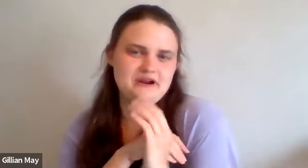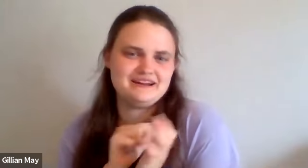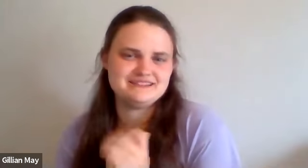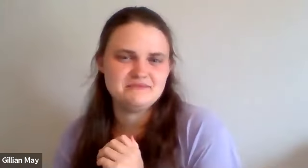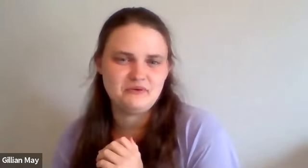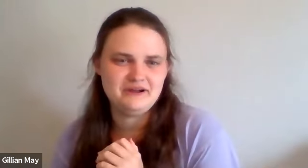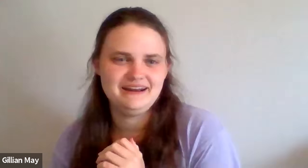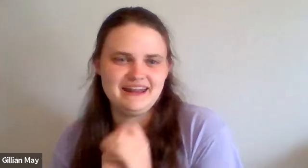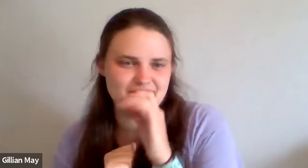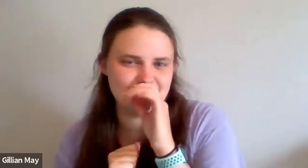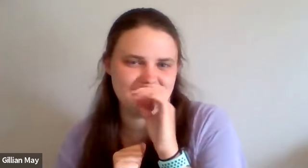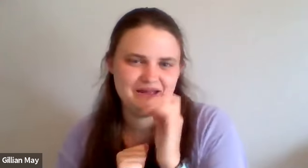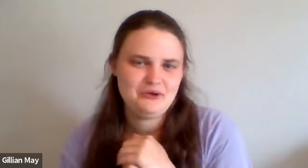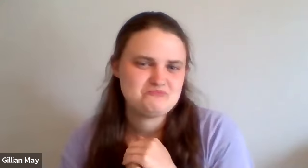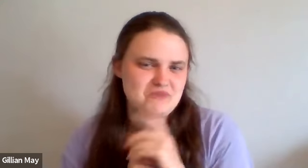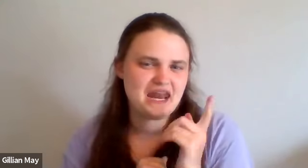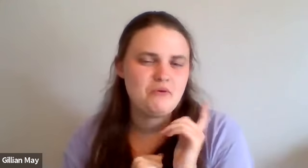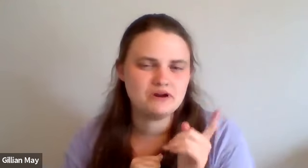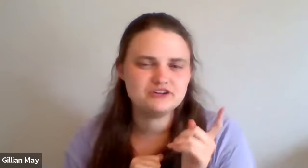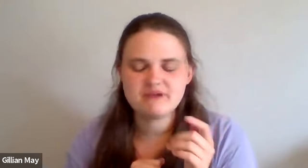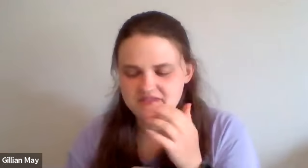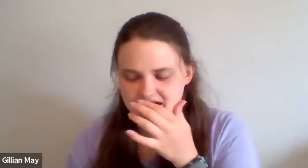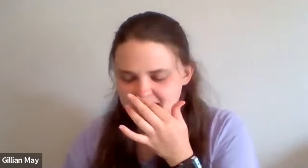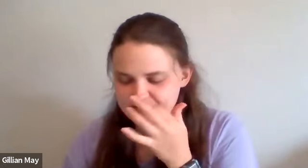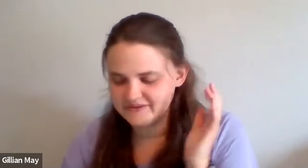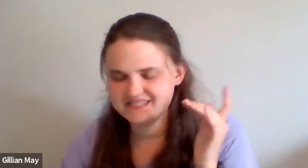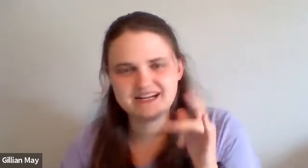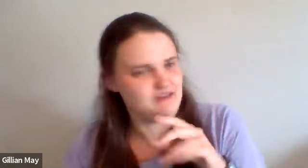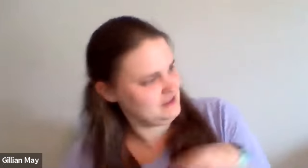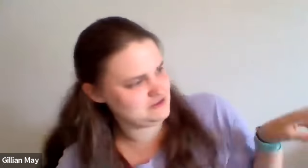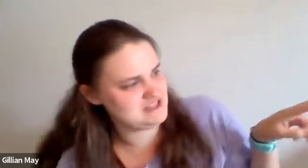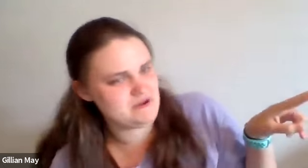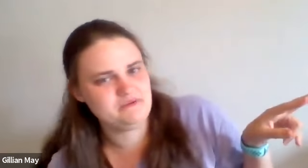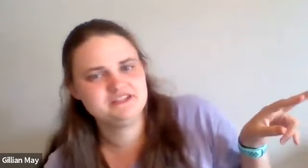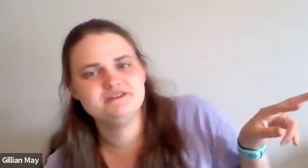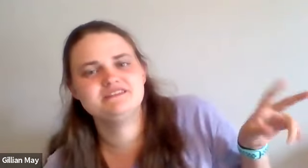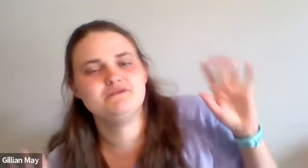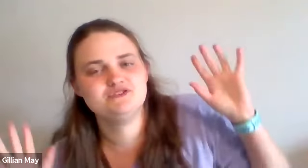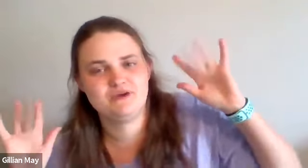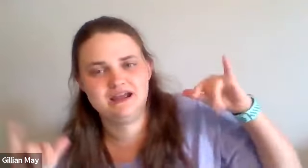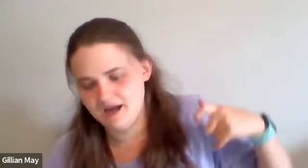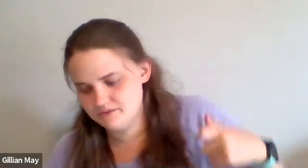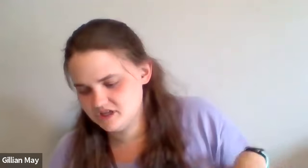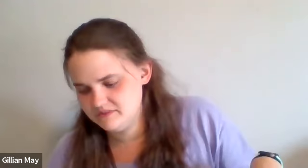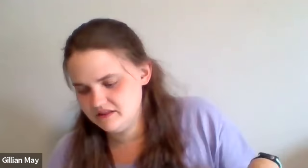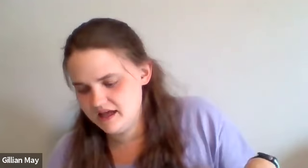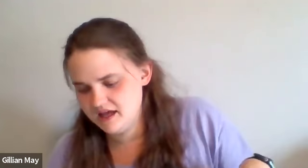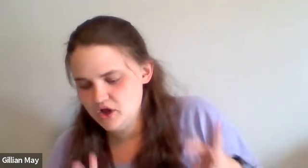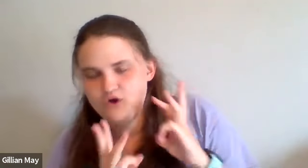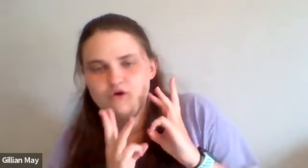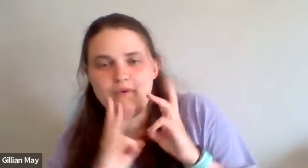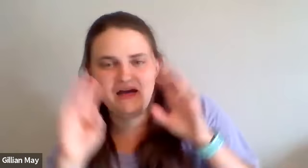incorporated at some point, and I'm like, and I wondered about that. And the reason I like looked out my windows, if it was raining, I was gonna be like, well,